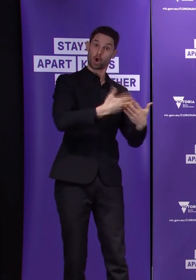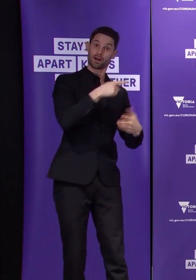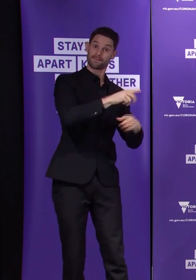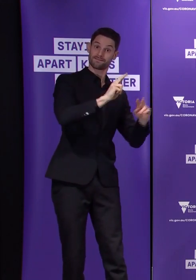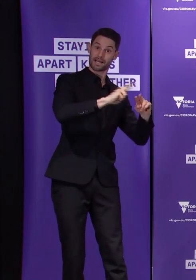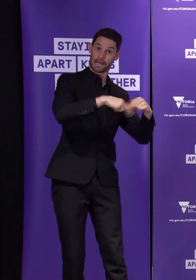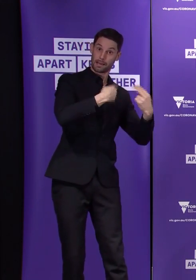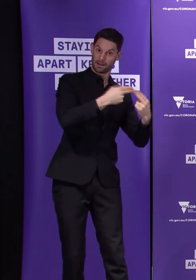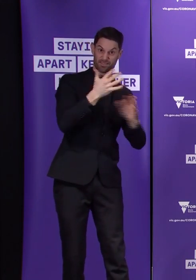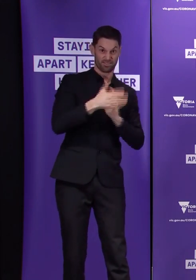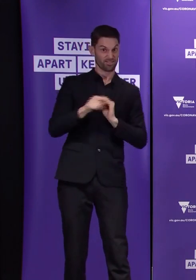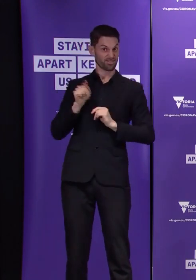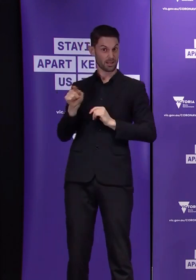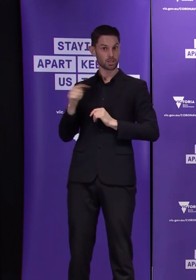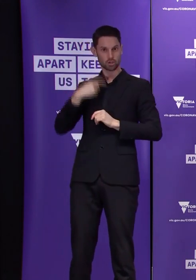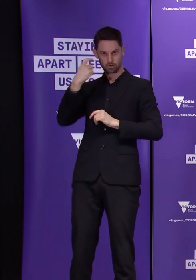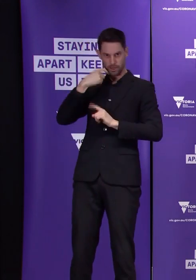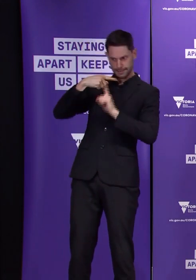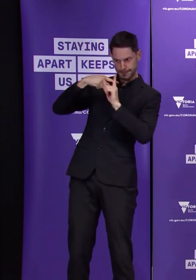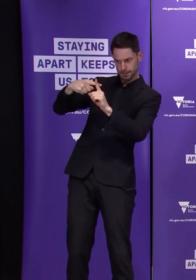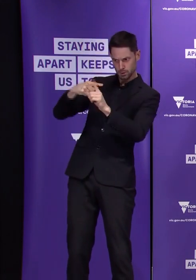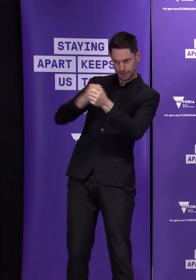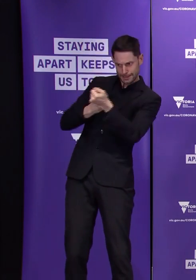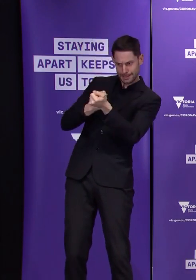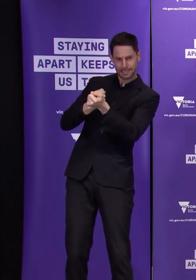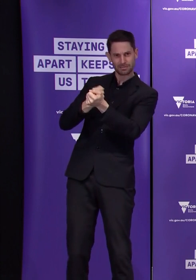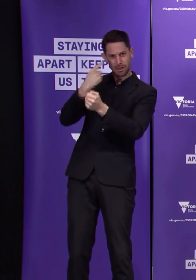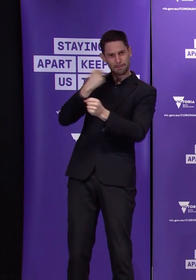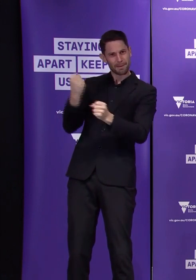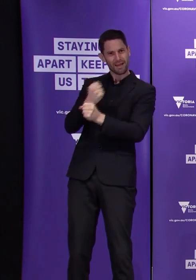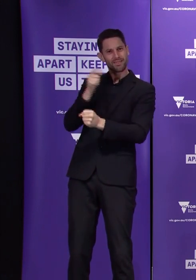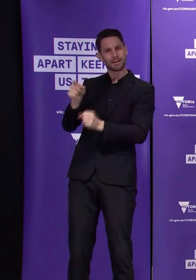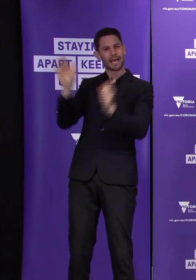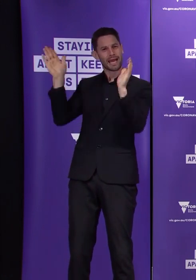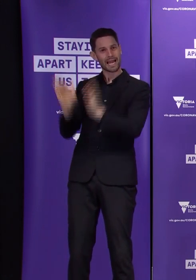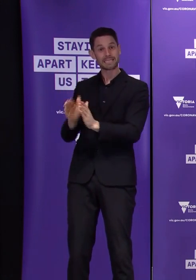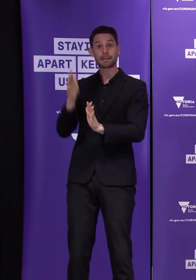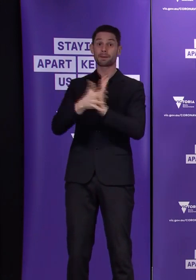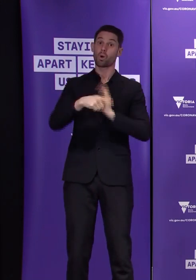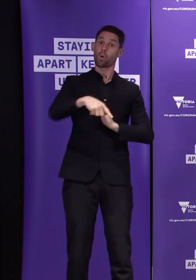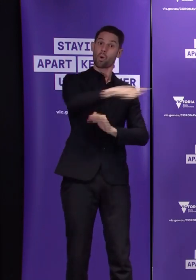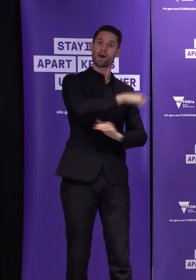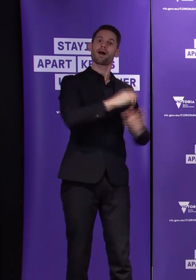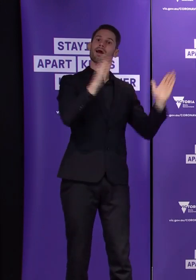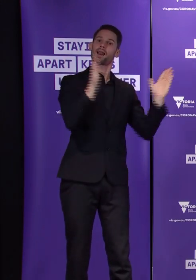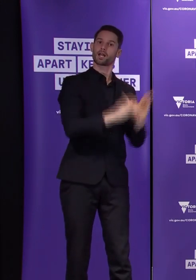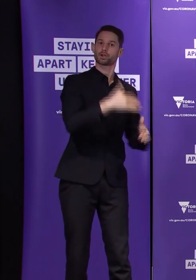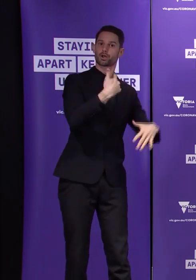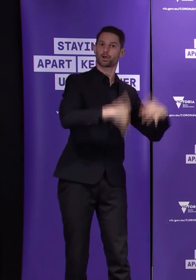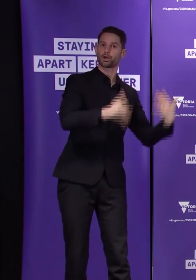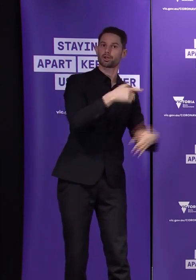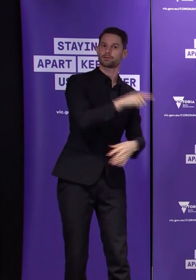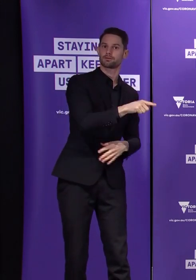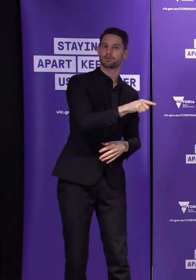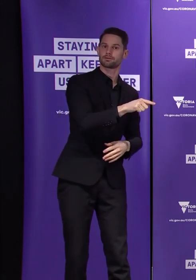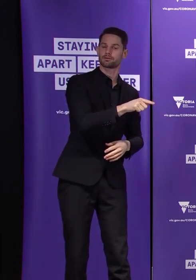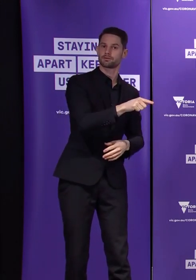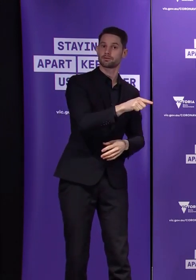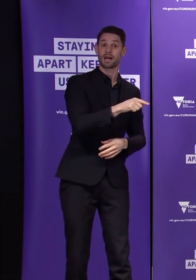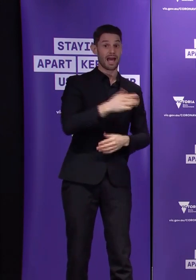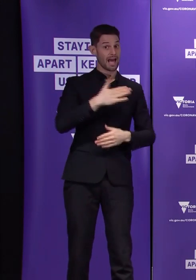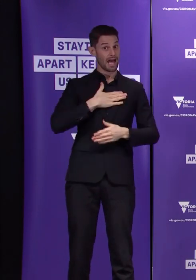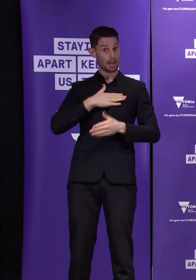use violence in the home in order to keep victim survivors safe. Now, this investment will essentially get